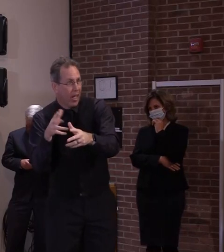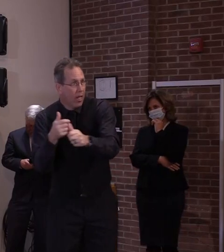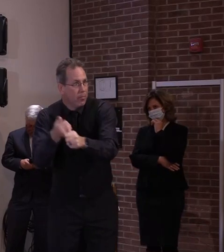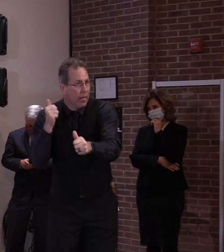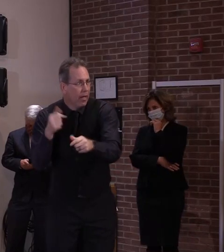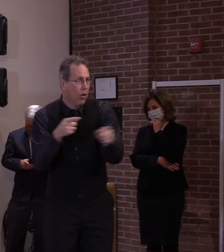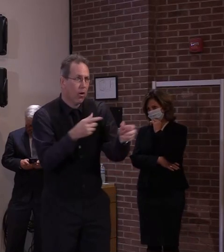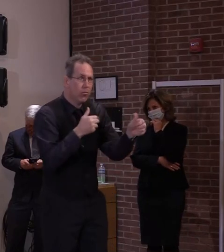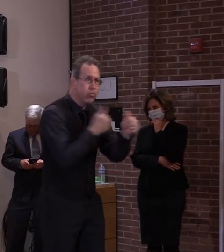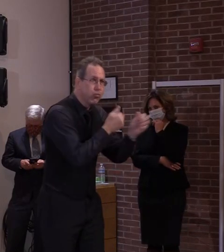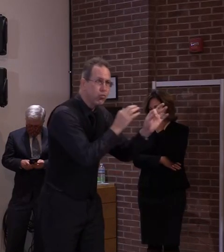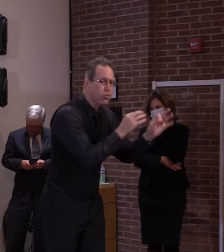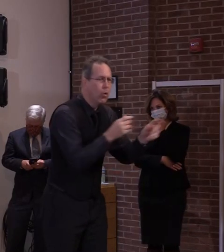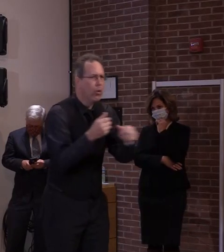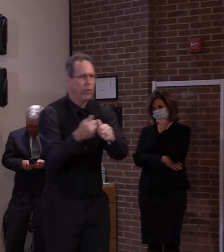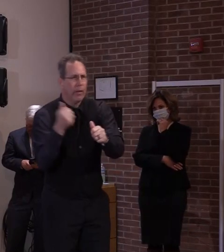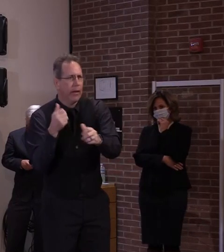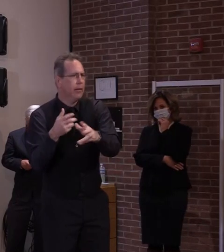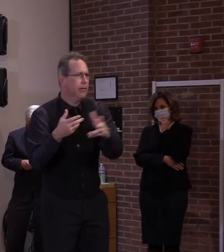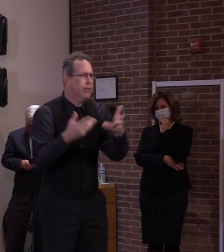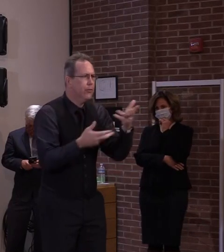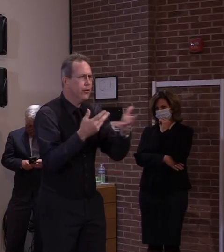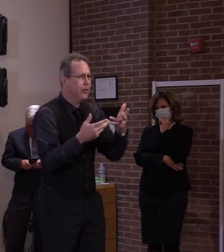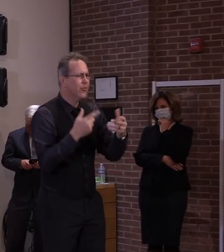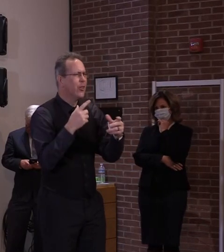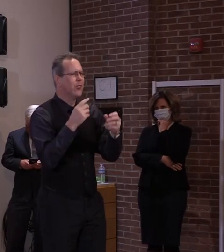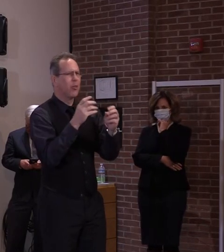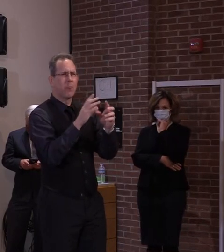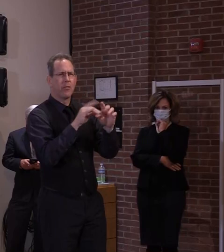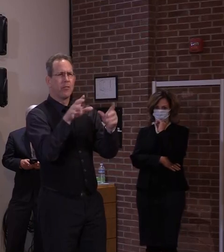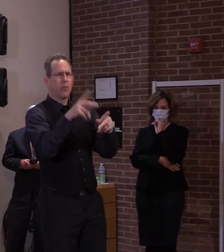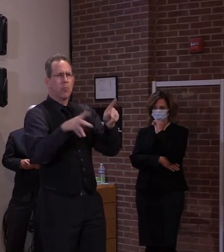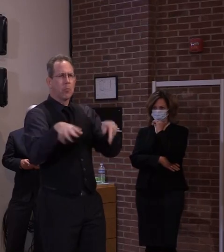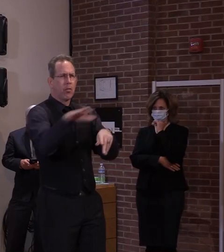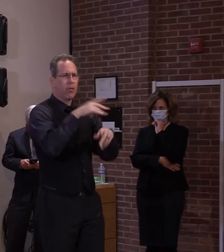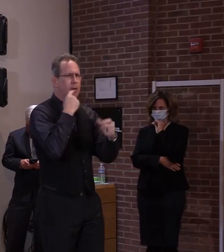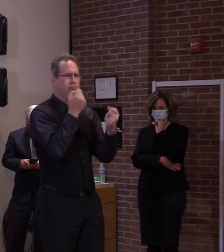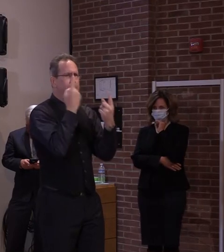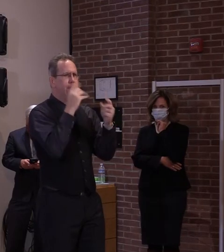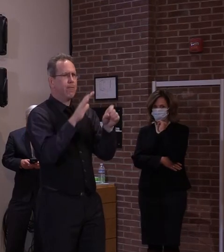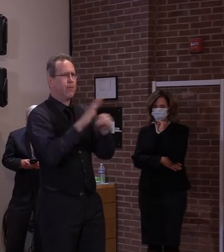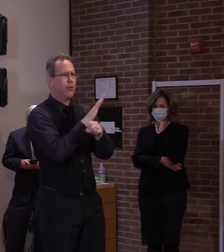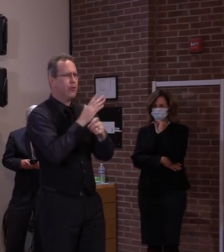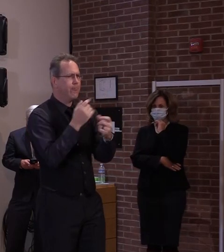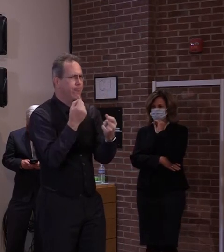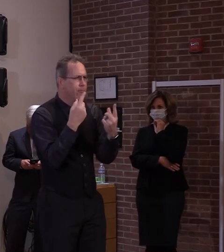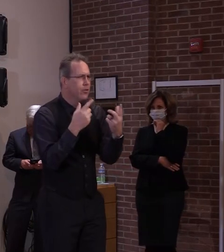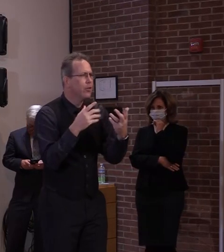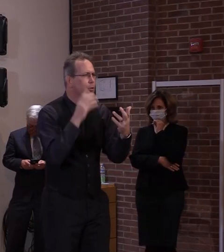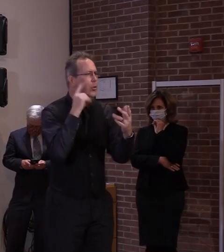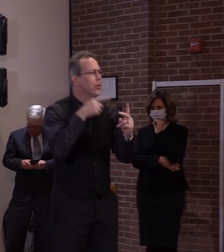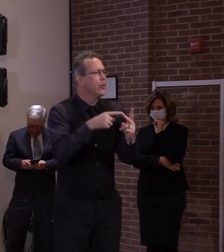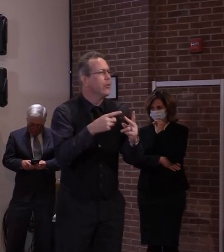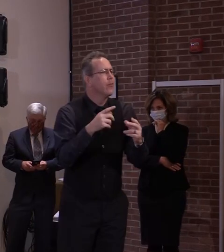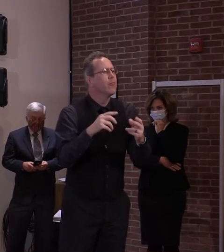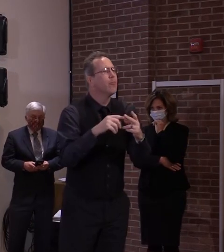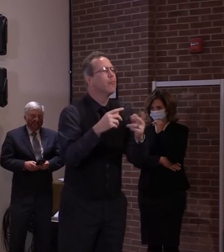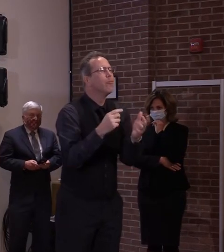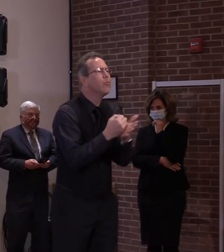confusing to some. So we keep advocating for the booster in hopes that they will do that, but we need